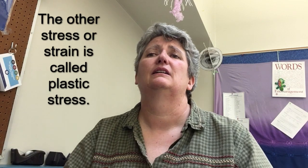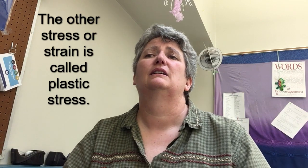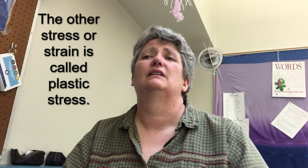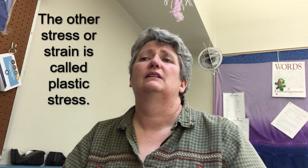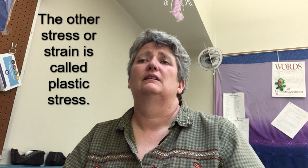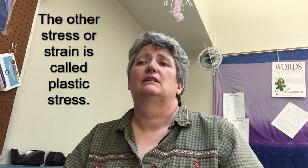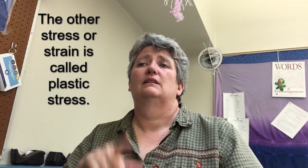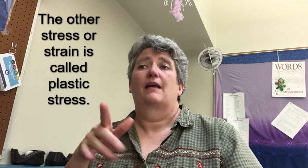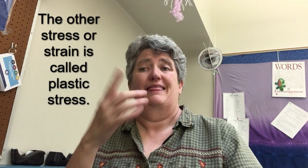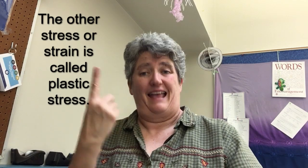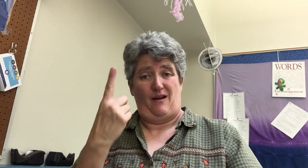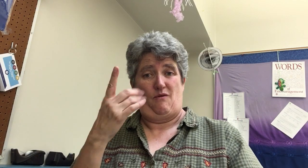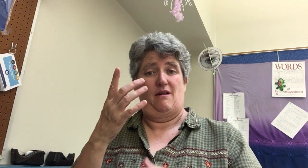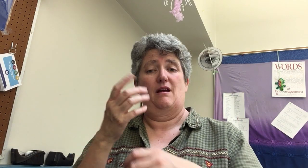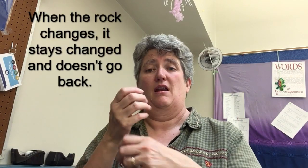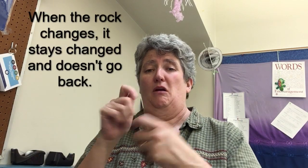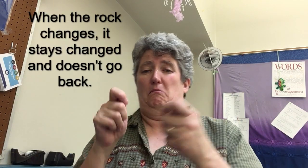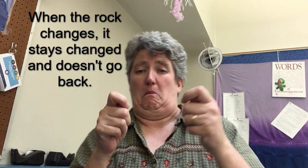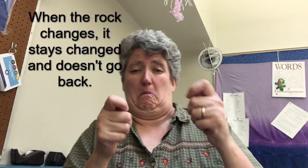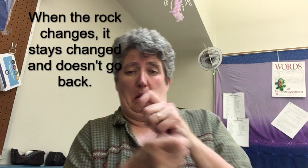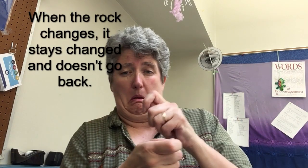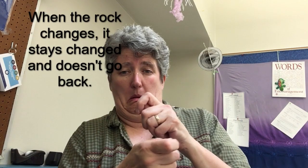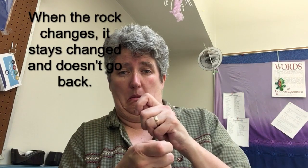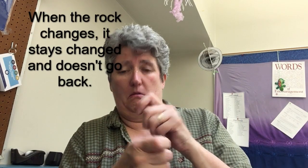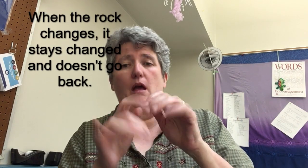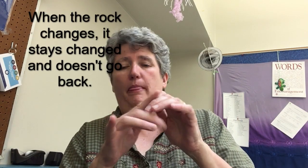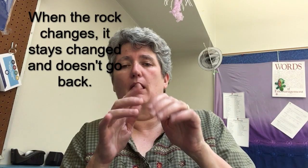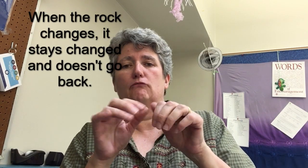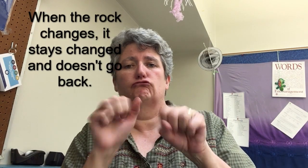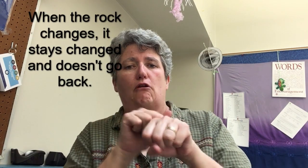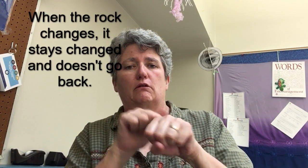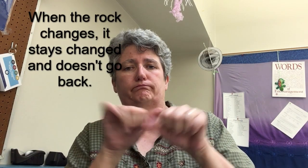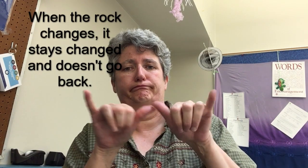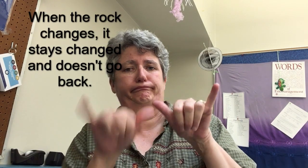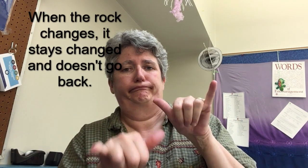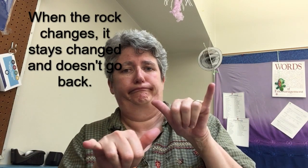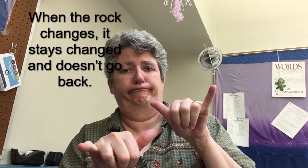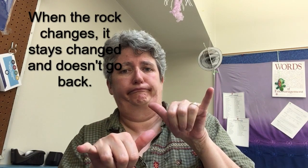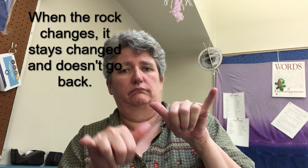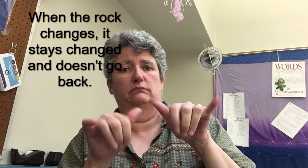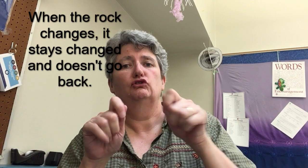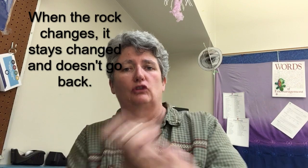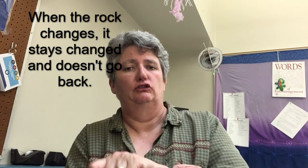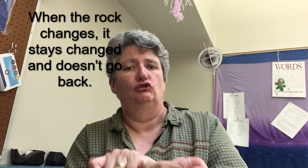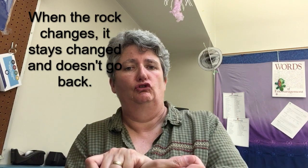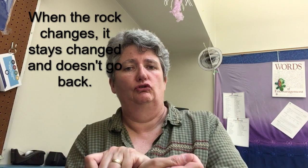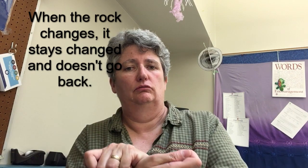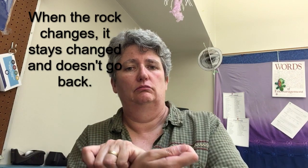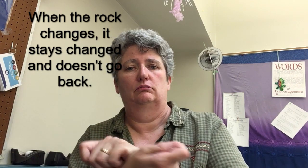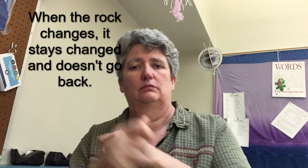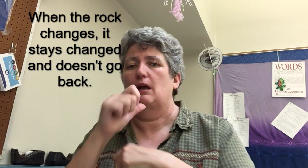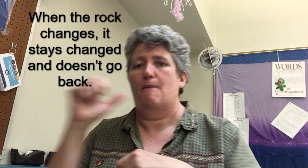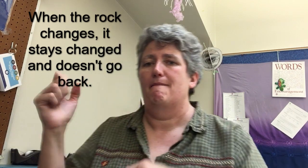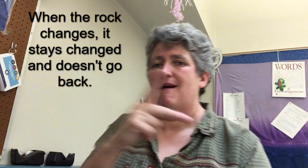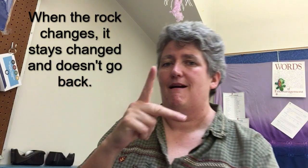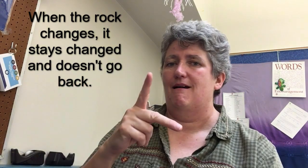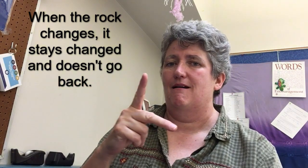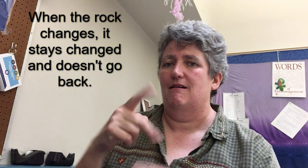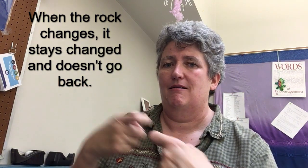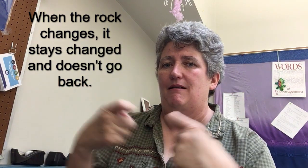stress or strain. And that one gets changed, and then the rock stays in that changed form. It doesn't